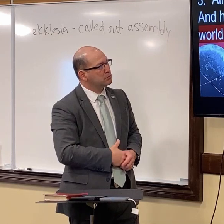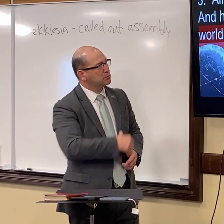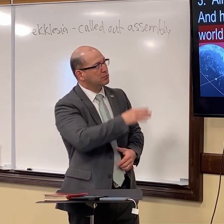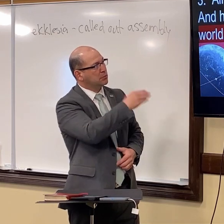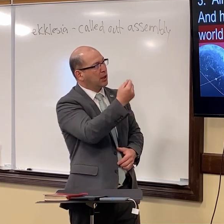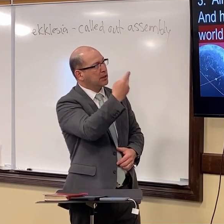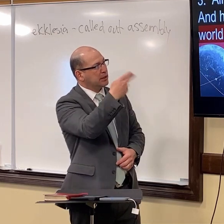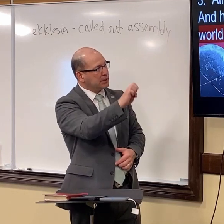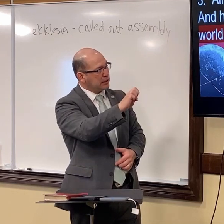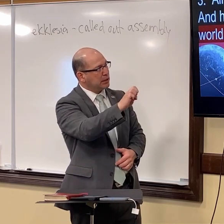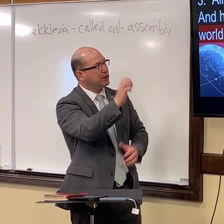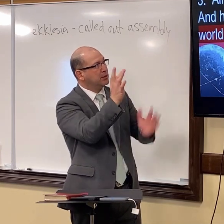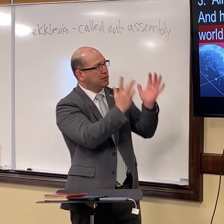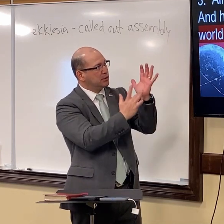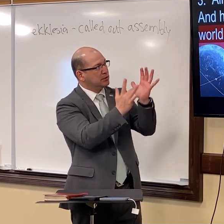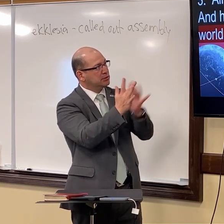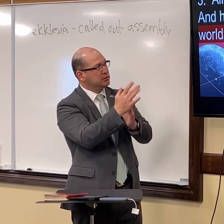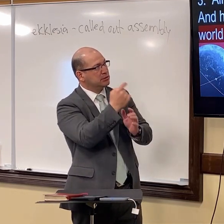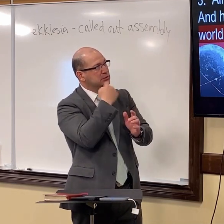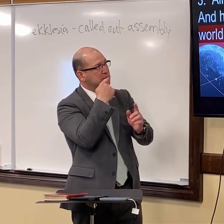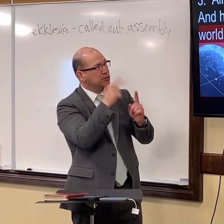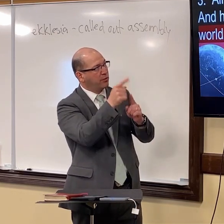And he commands us to go to all the world, all the world.